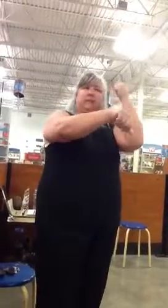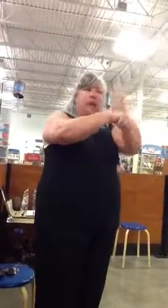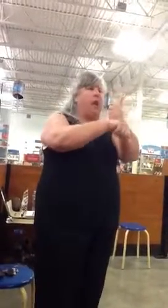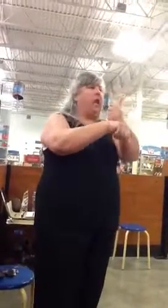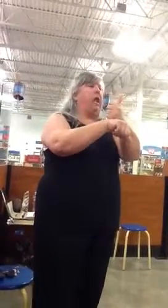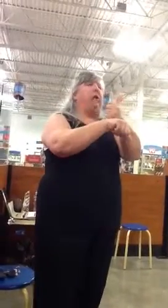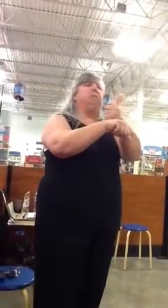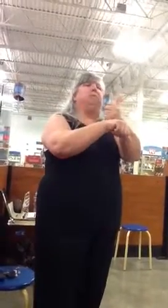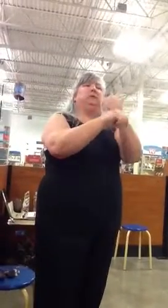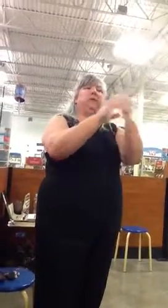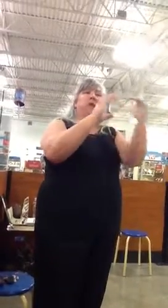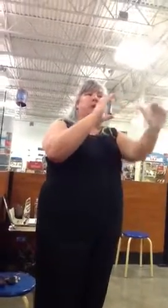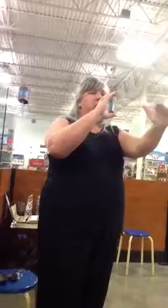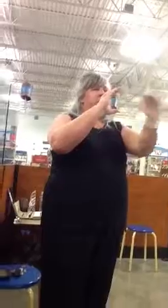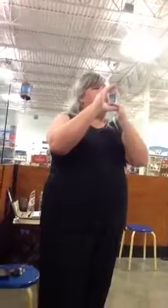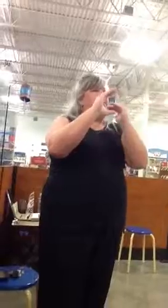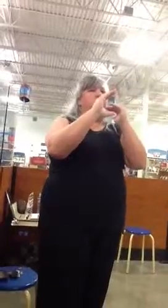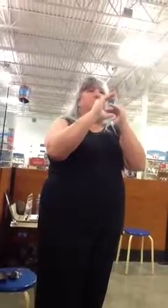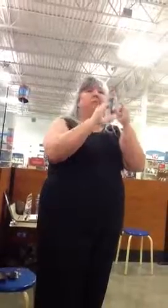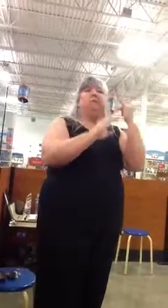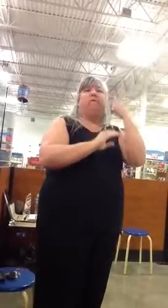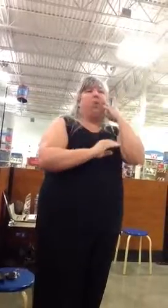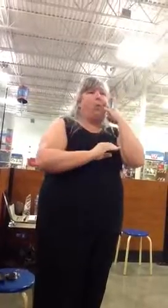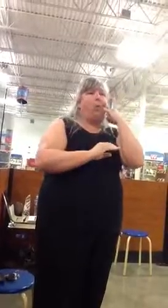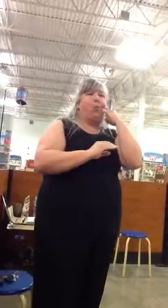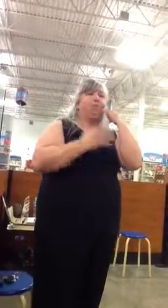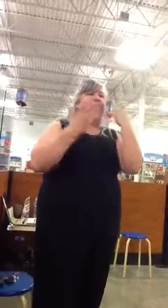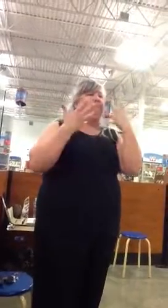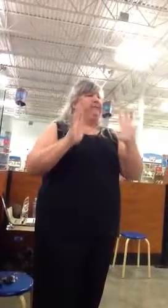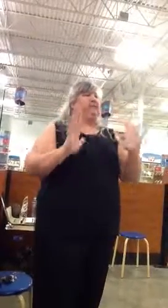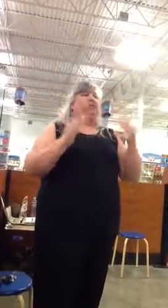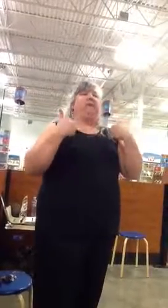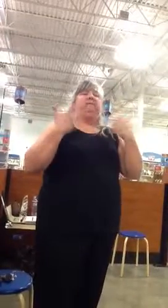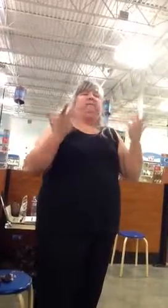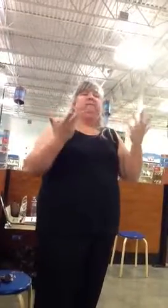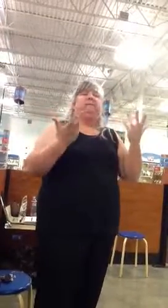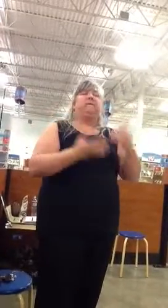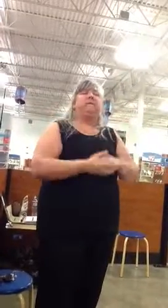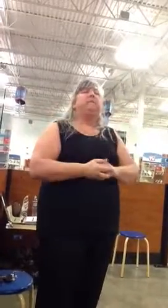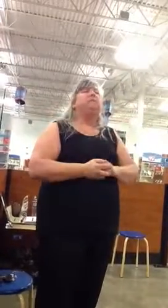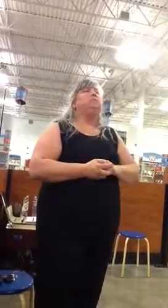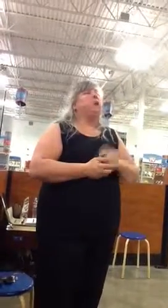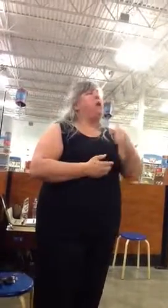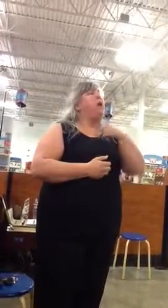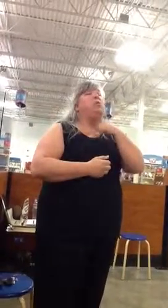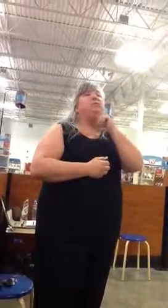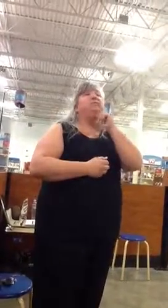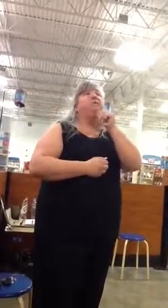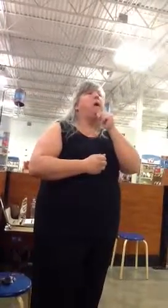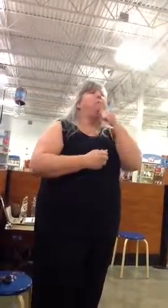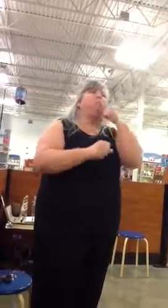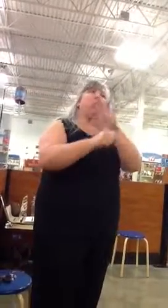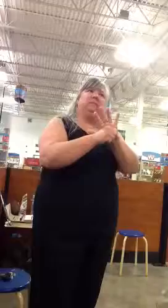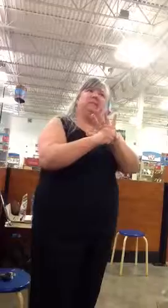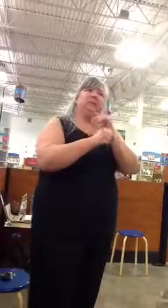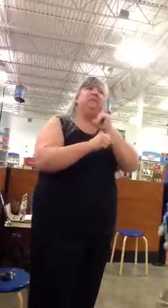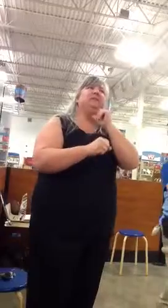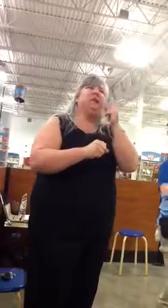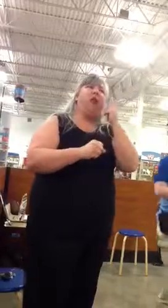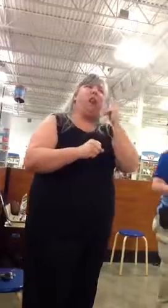goes straight to my phone, and I will not look at it during class. Okay, just so you know.